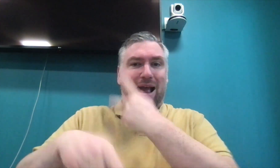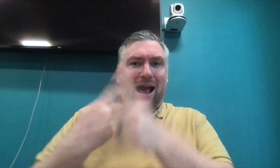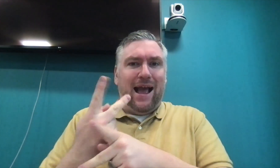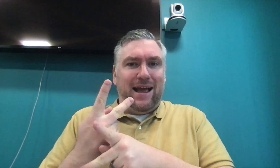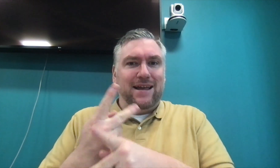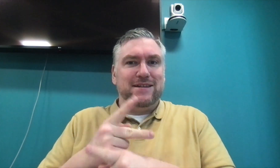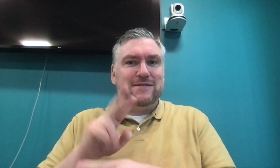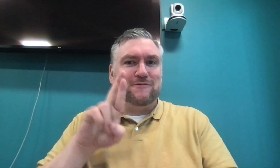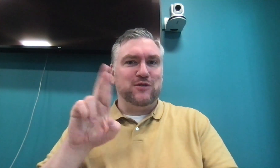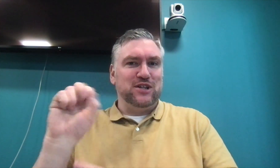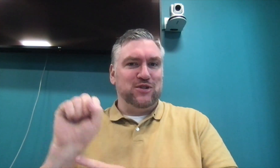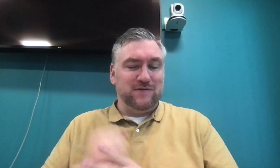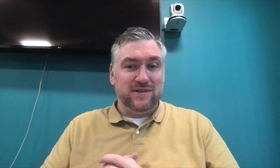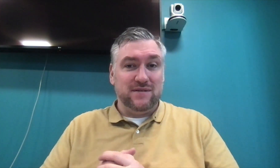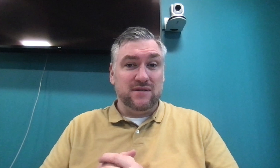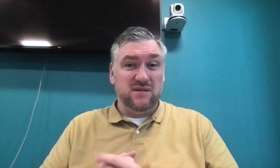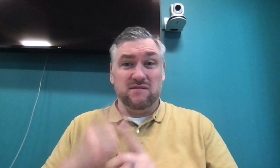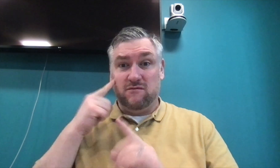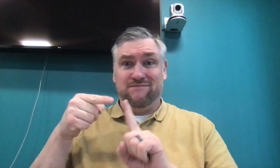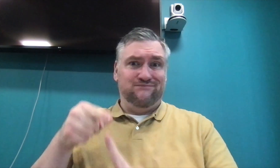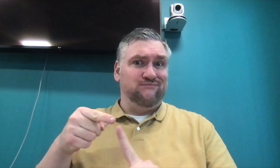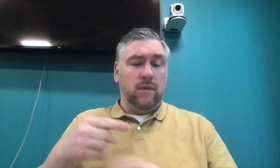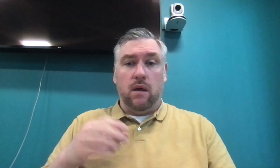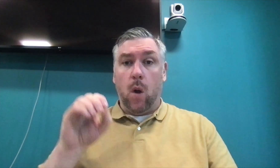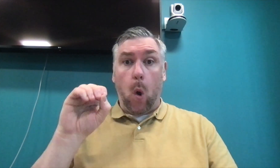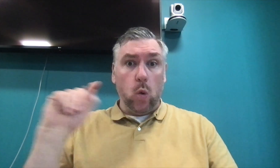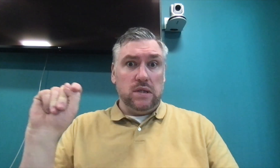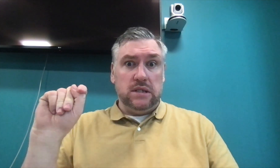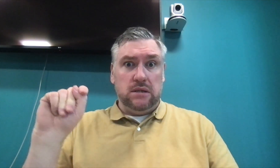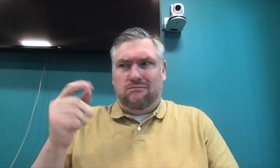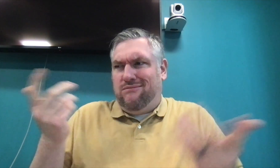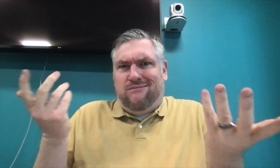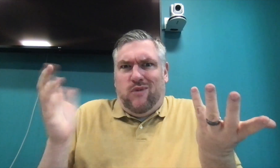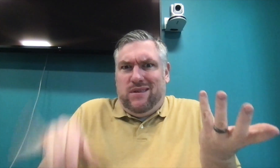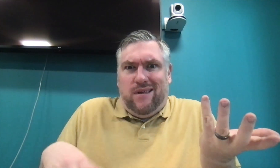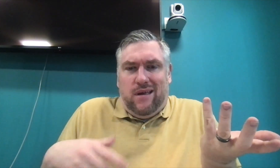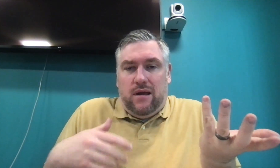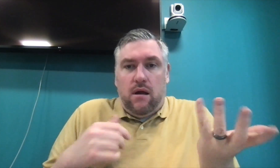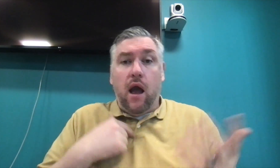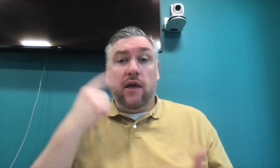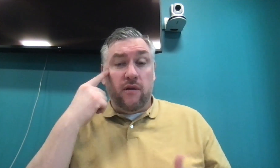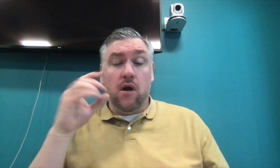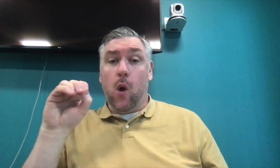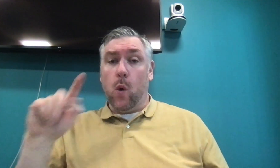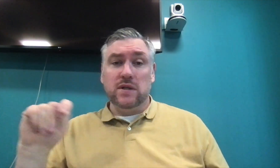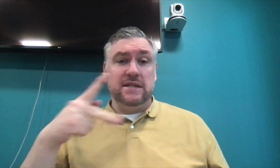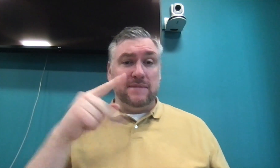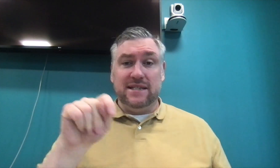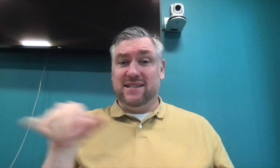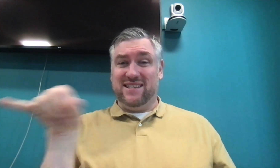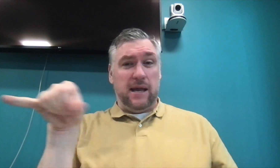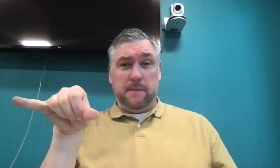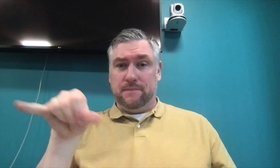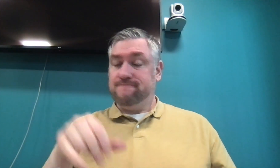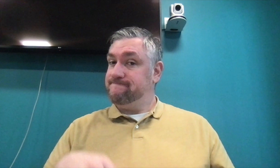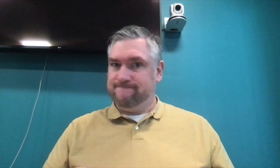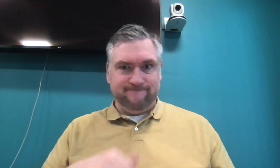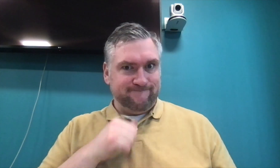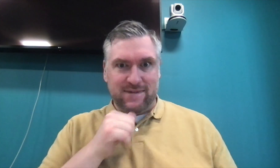different kinds of related services were. For example, OT, I did not know what that was. I thought OT and PT were the